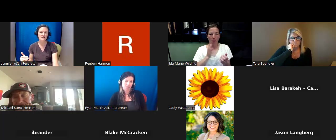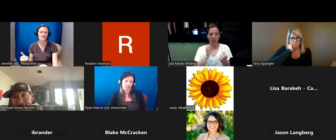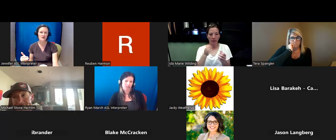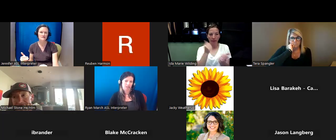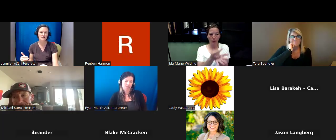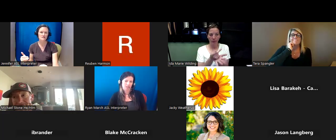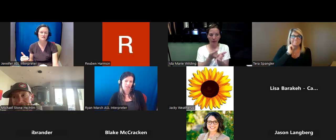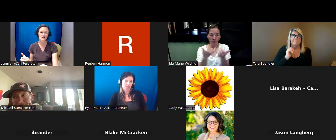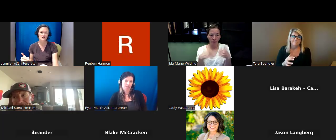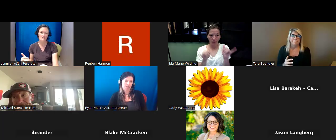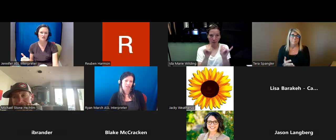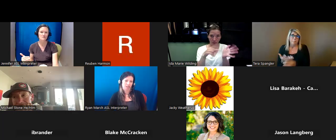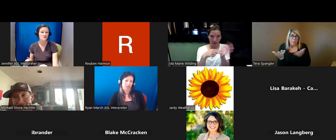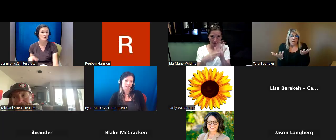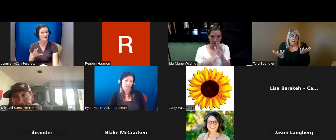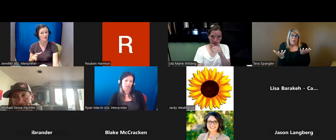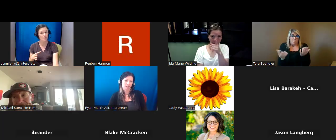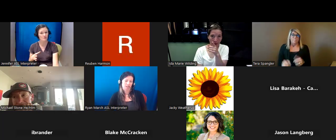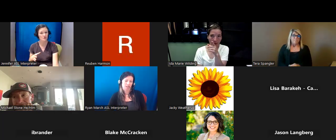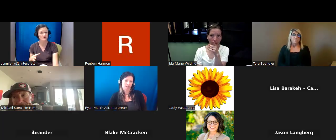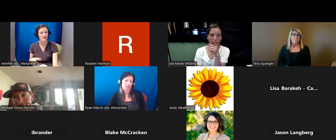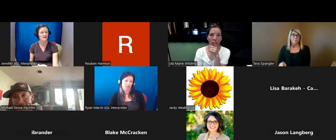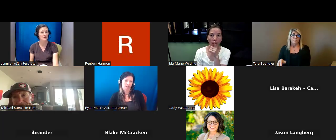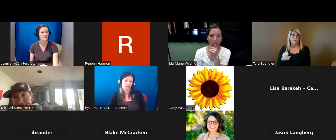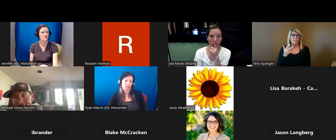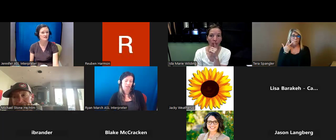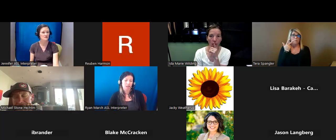than $50,000, but you still want board